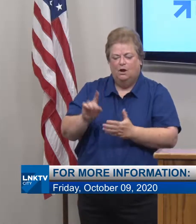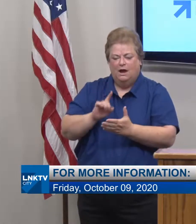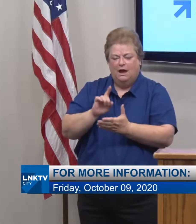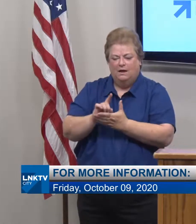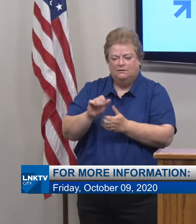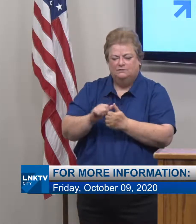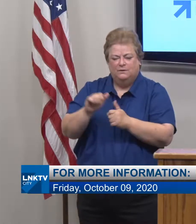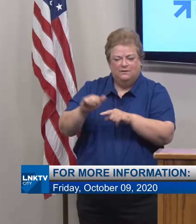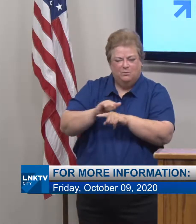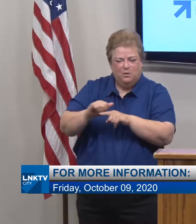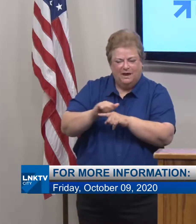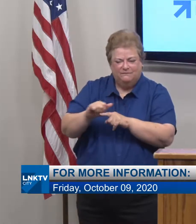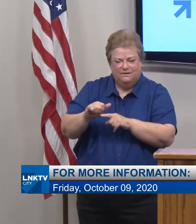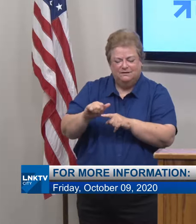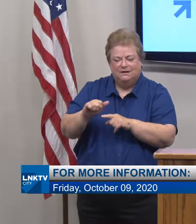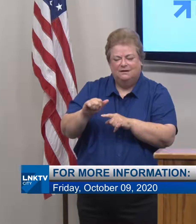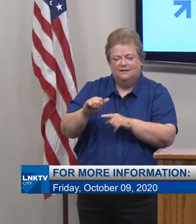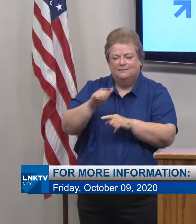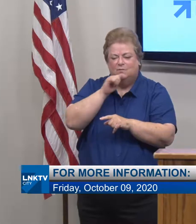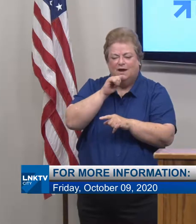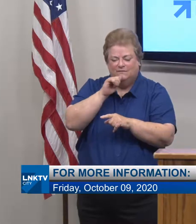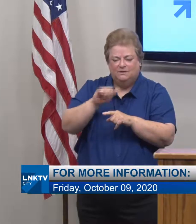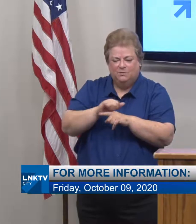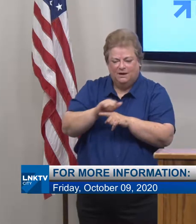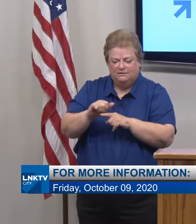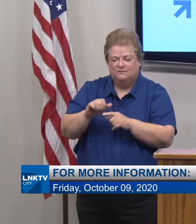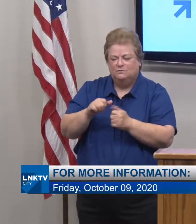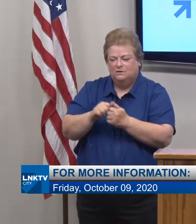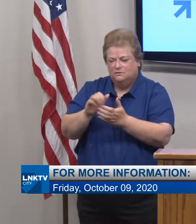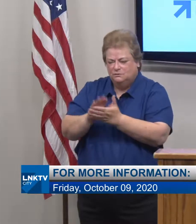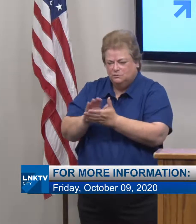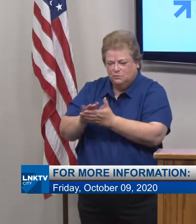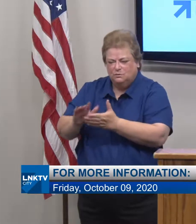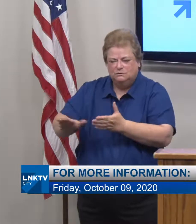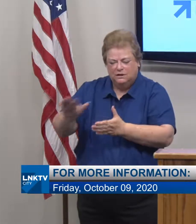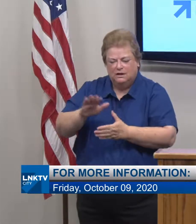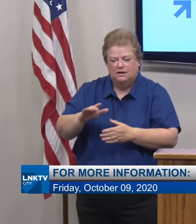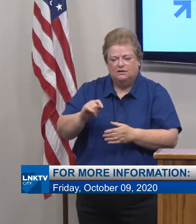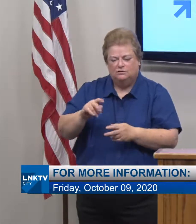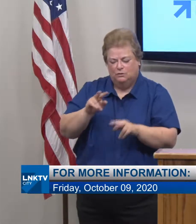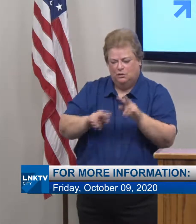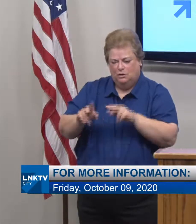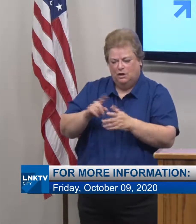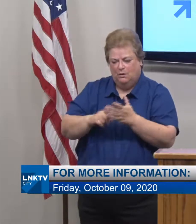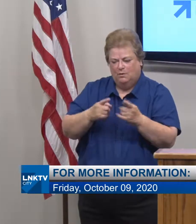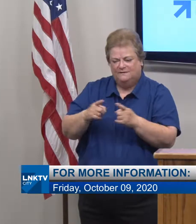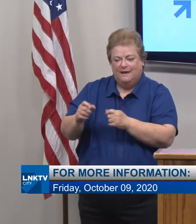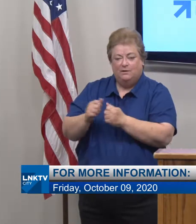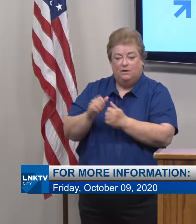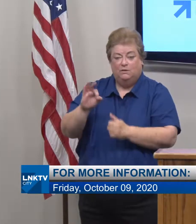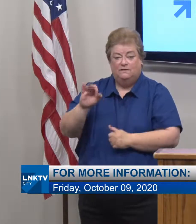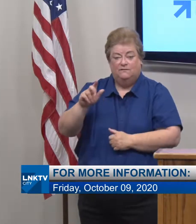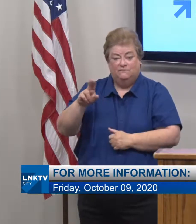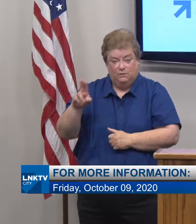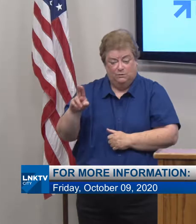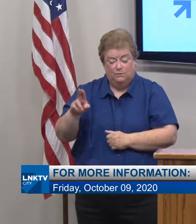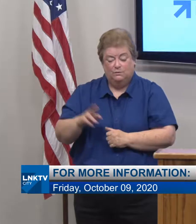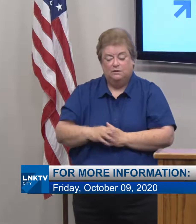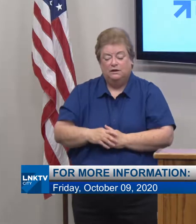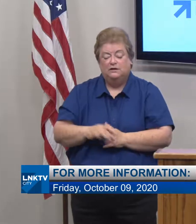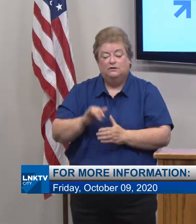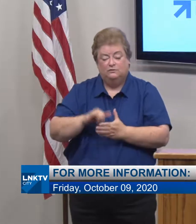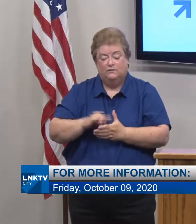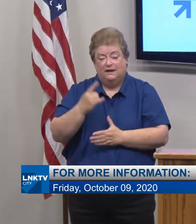our hospitals, our schools, and other systems about what's happening in the community with flu. So that's one of the measures